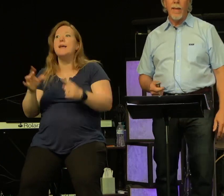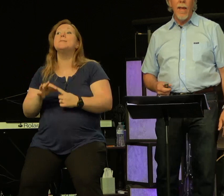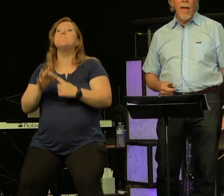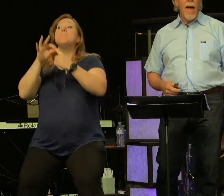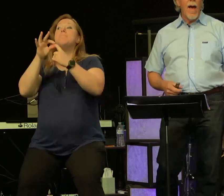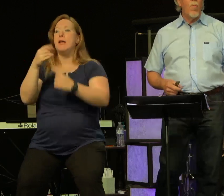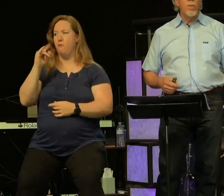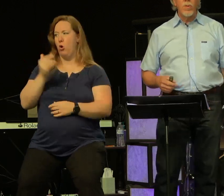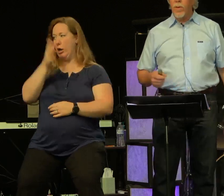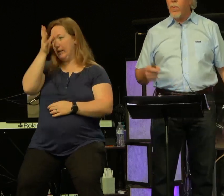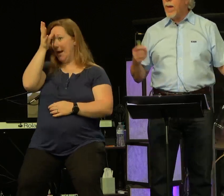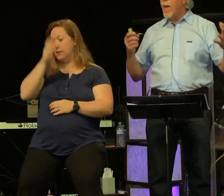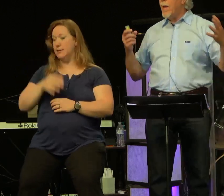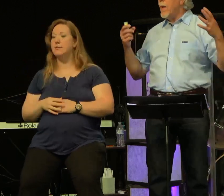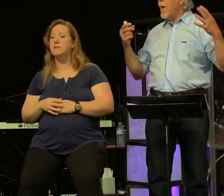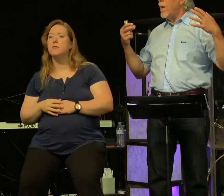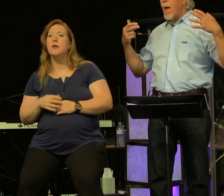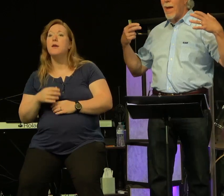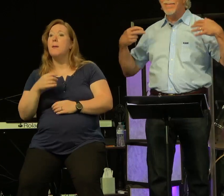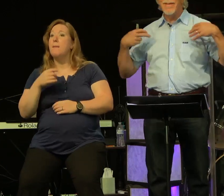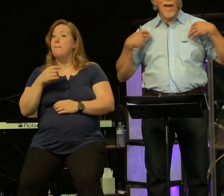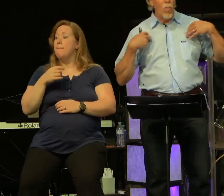today. I want to,